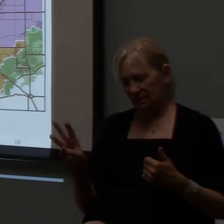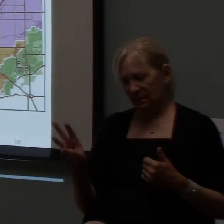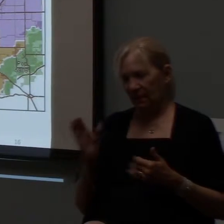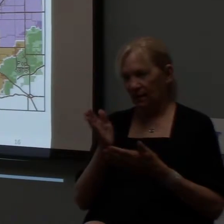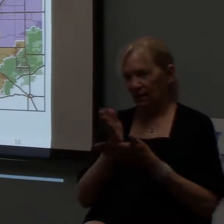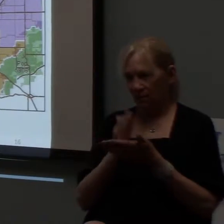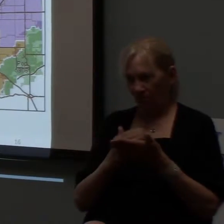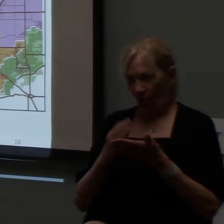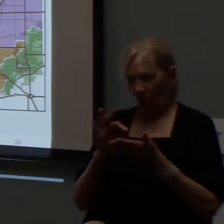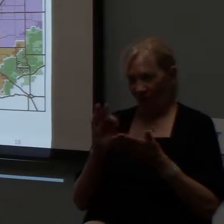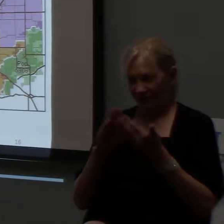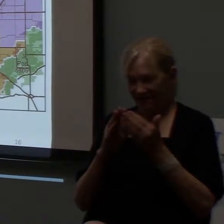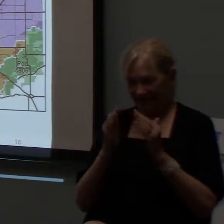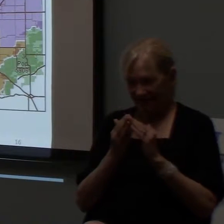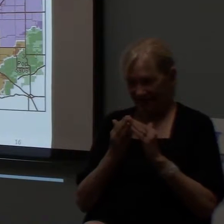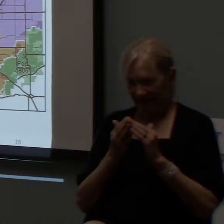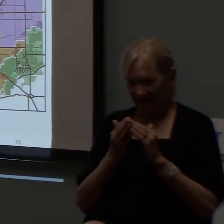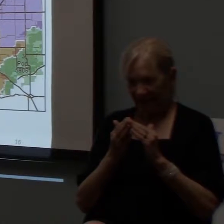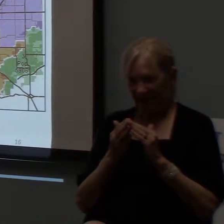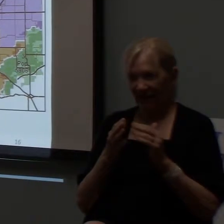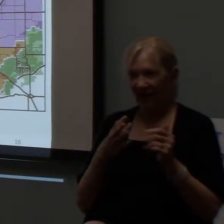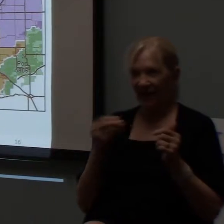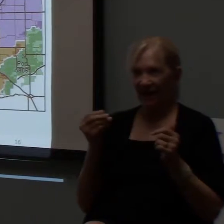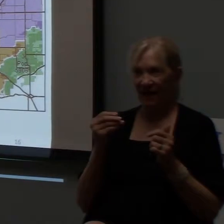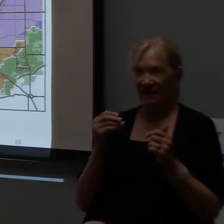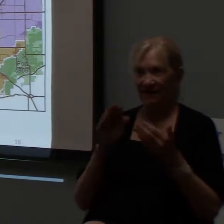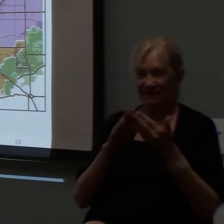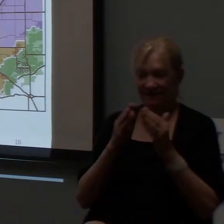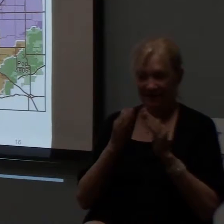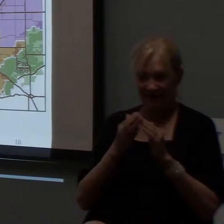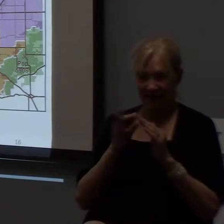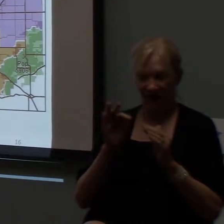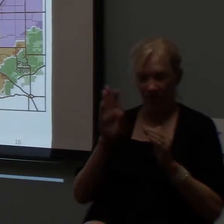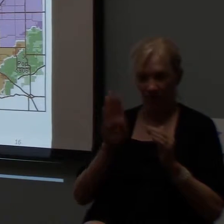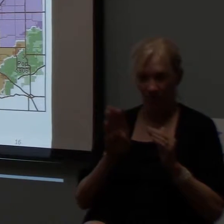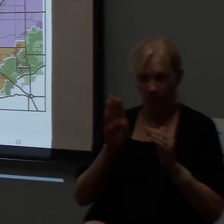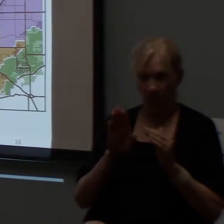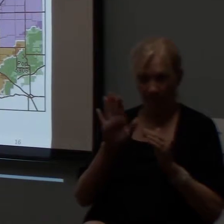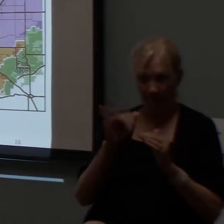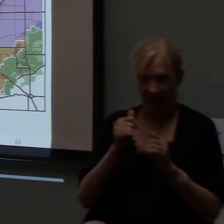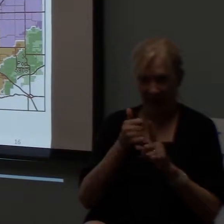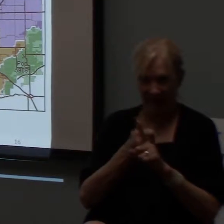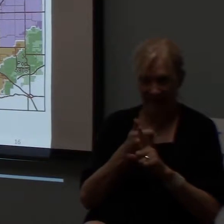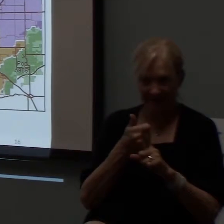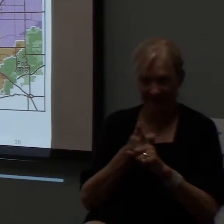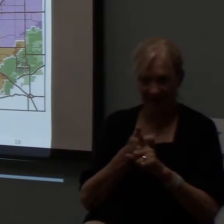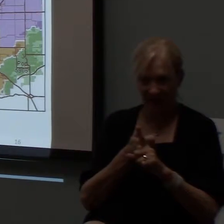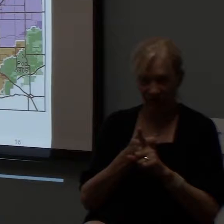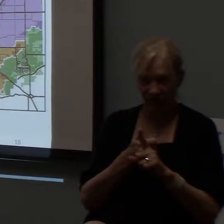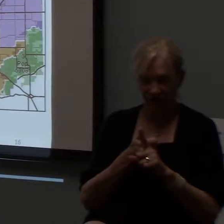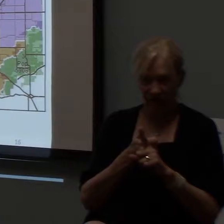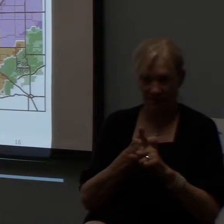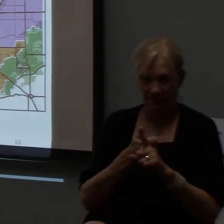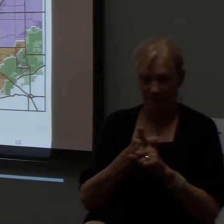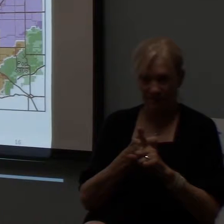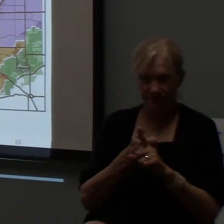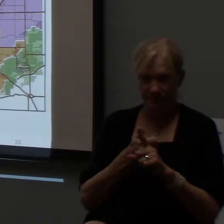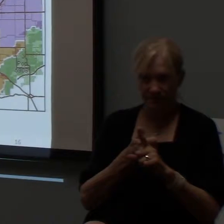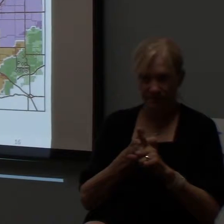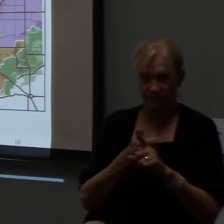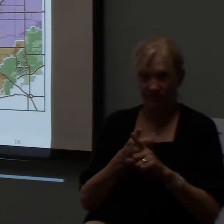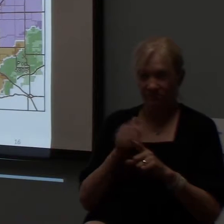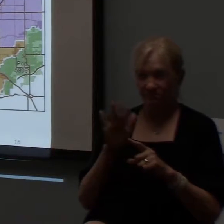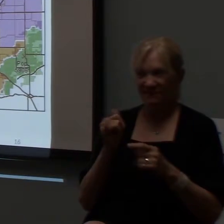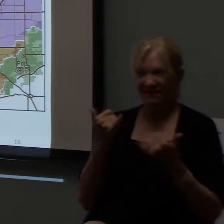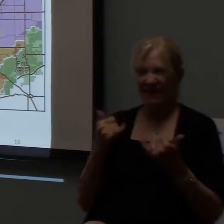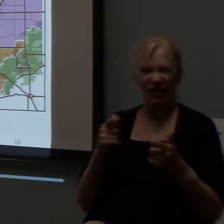of the city of Boulder. You've got the city of Boulder all by itself in the red in the middle. I think by now you